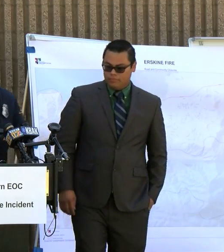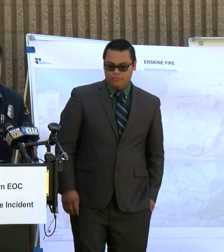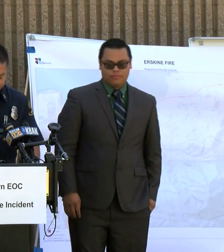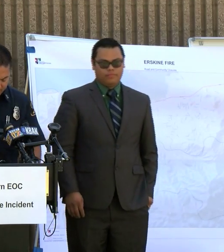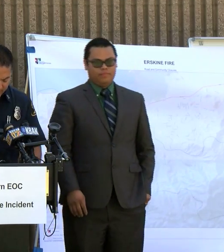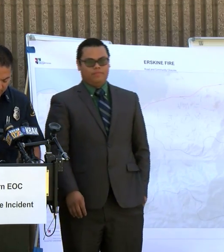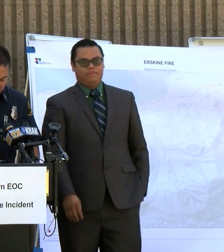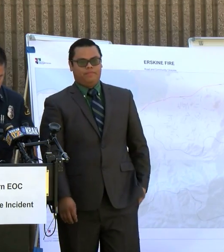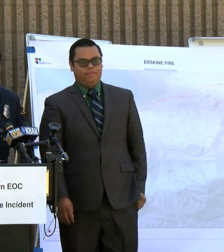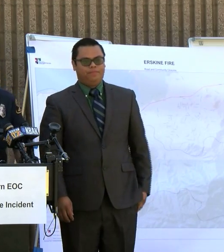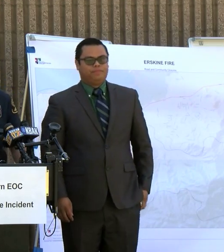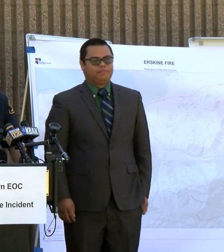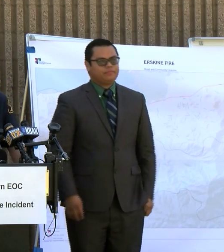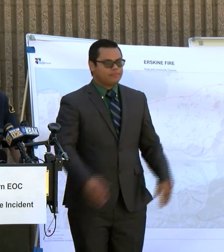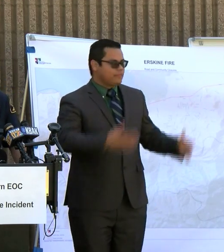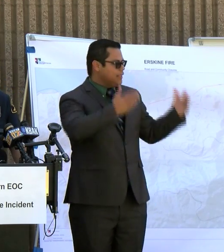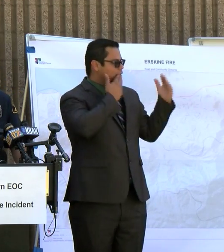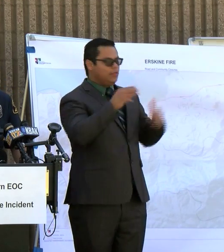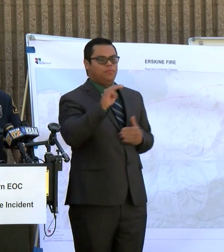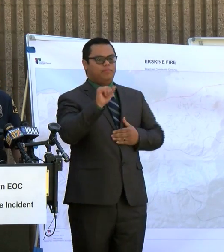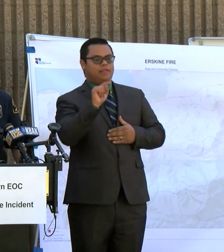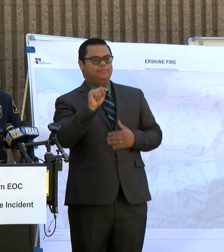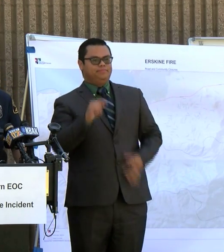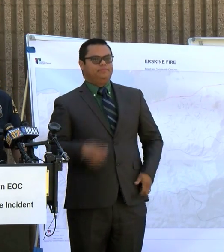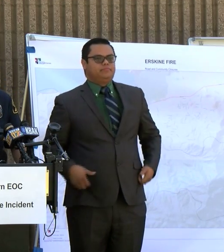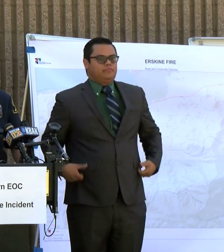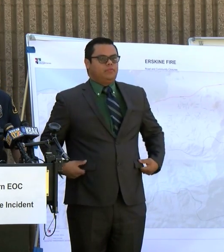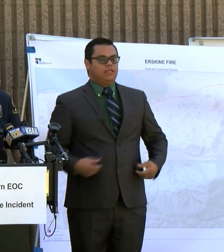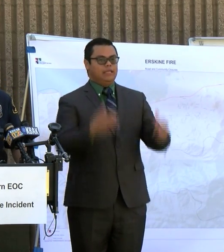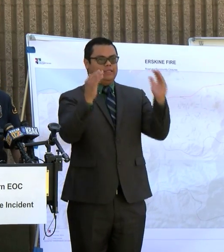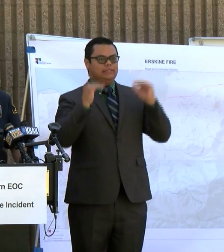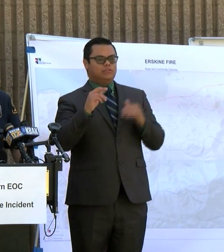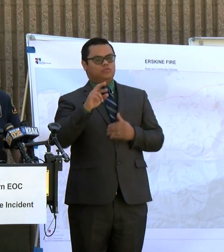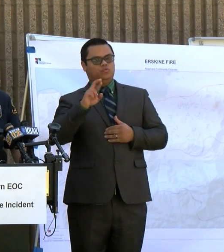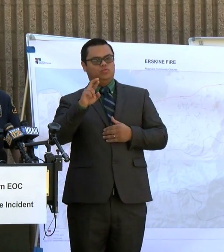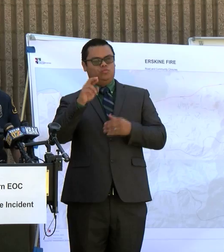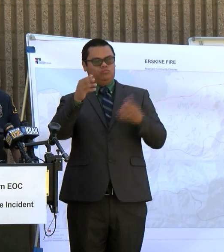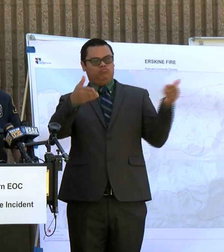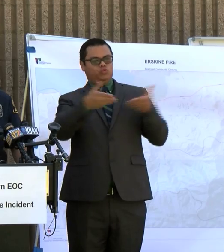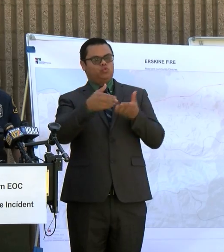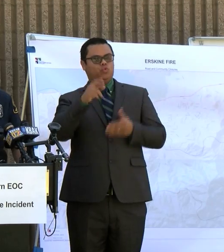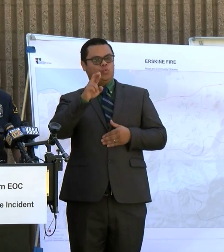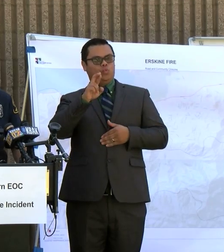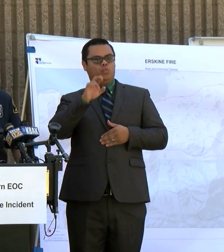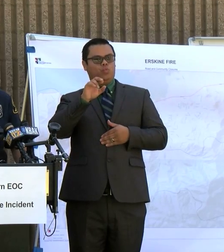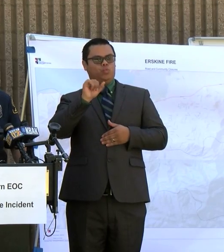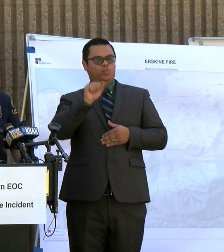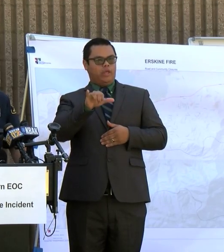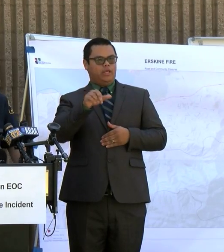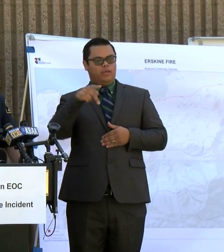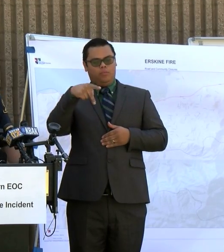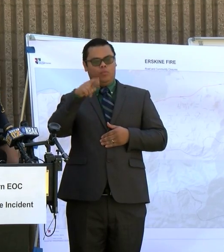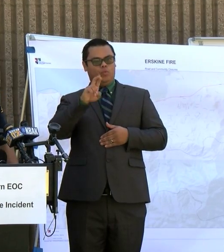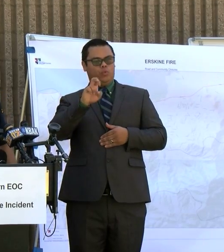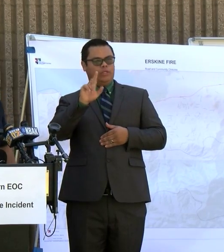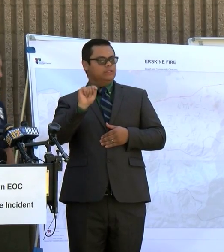Thank you, Matt. Next up, I'd like to introduce Ray Pruitt, PIO for the Kern County Sheriffs.